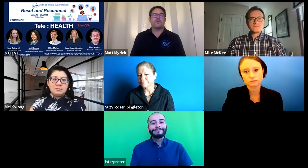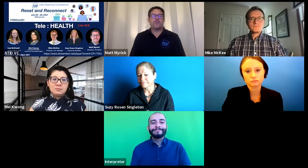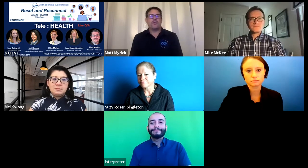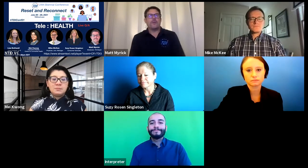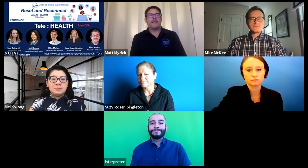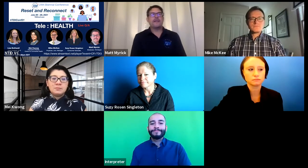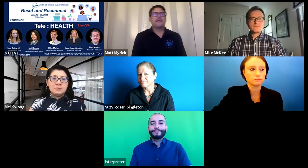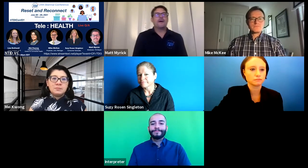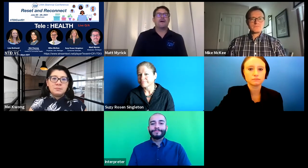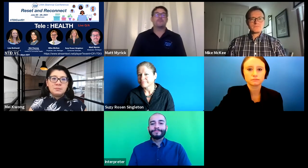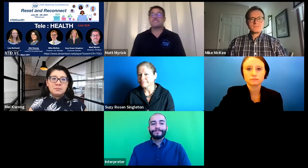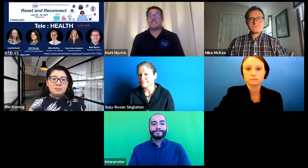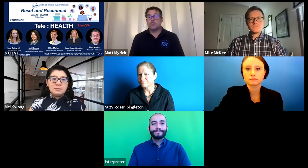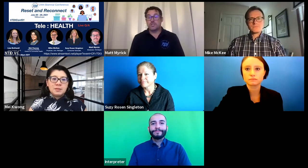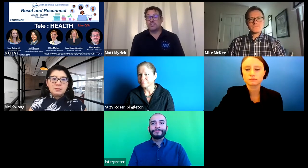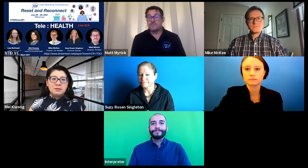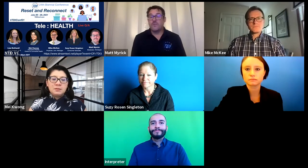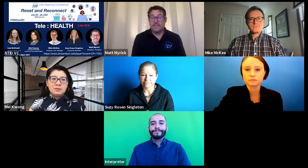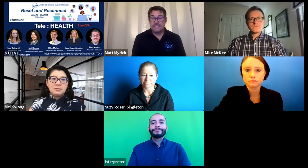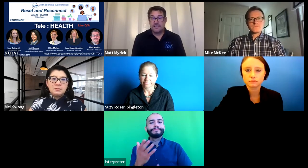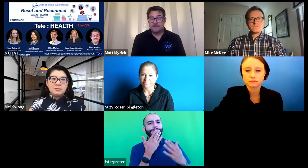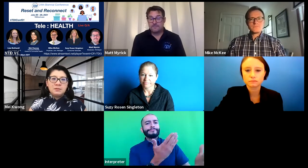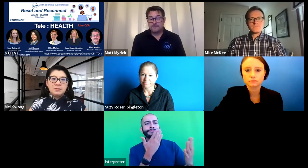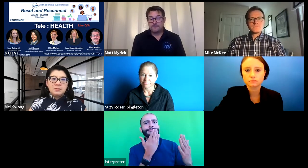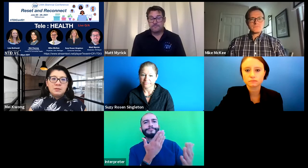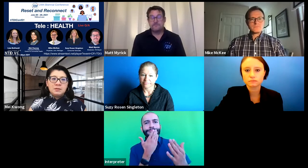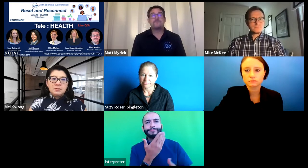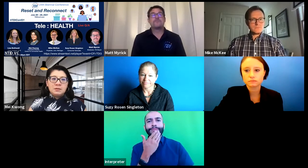Thank you, Mike. This next question is for Lisa.